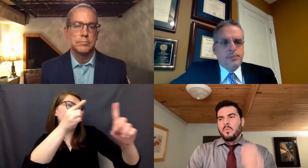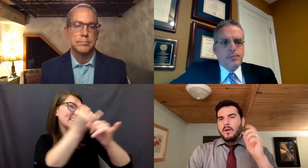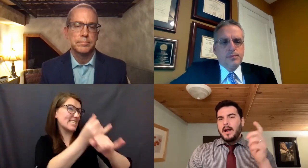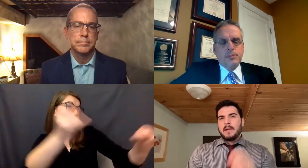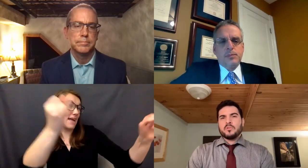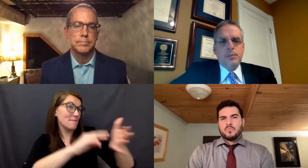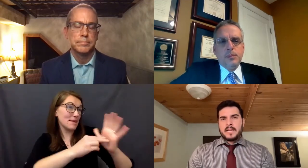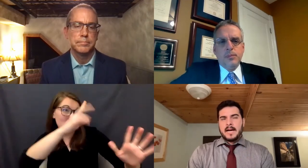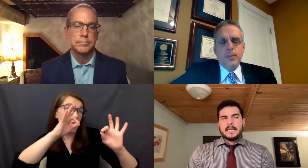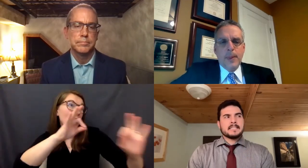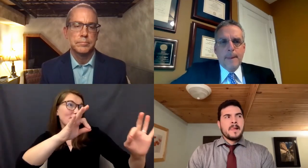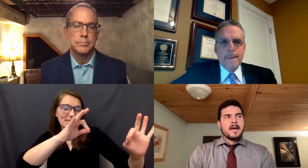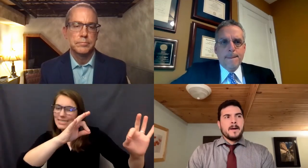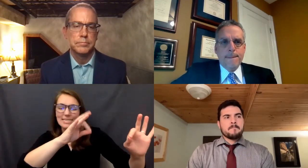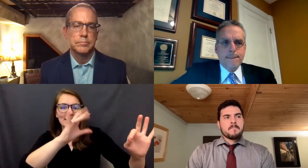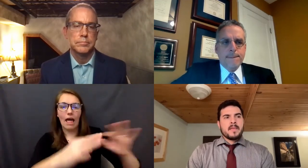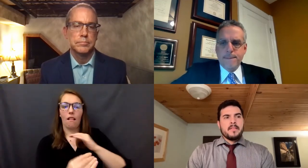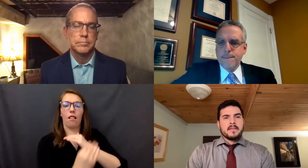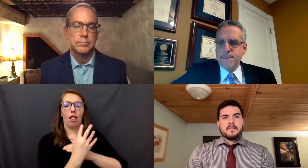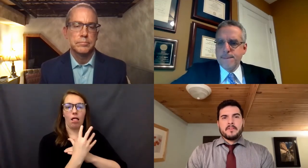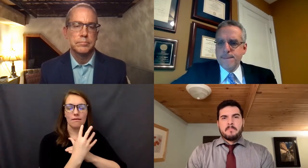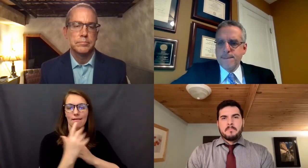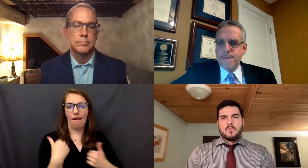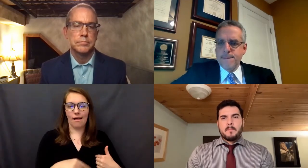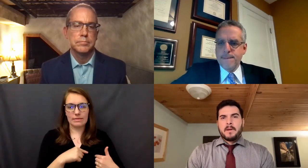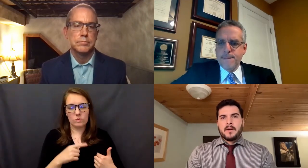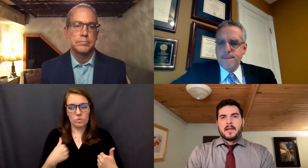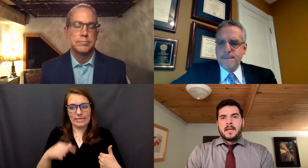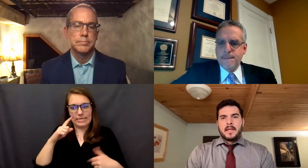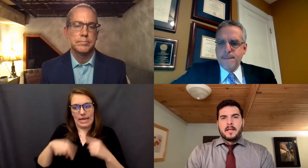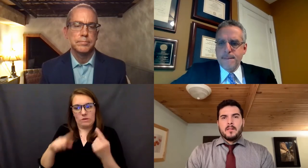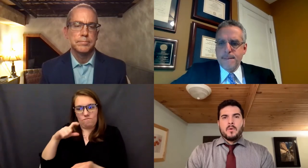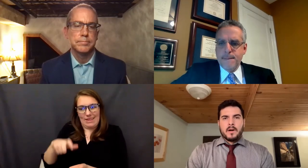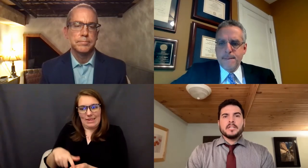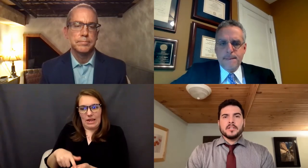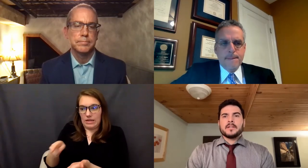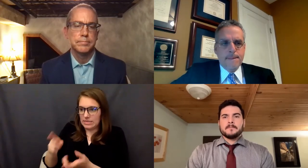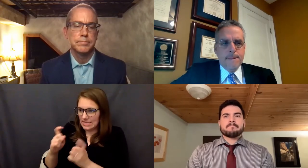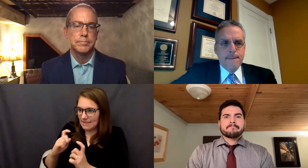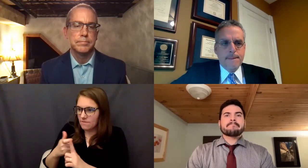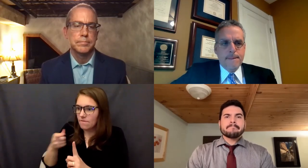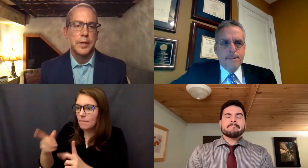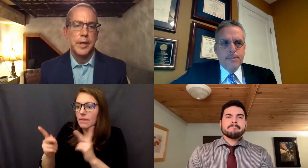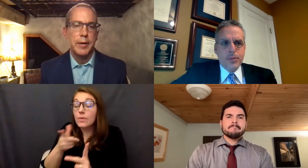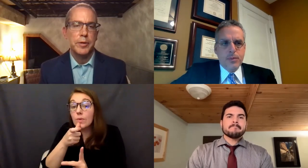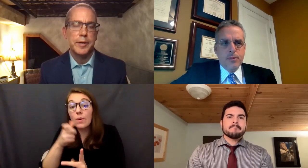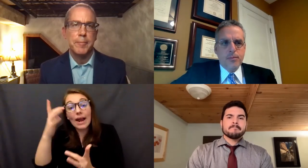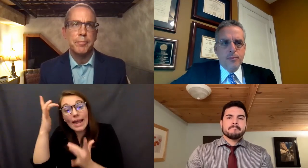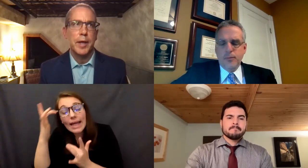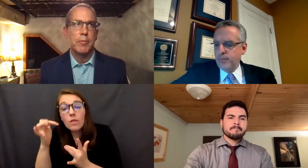where we're not able to recognize the gifts of people who are impaired, ill, or injured.